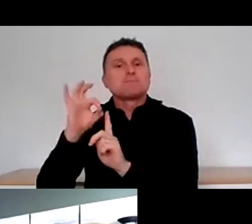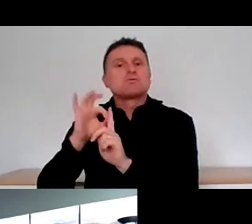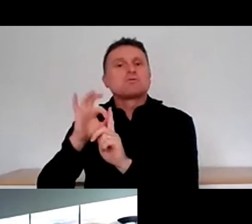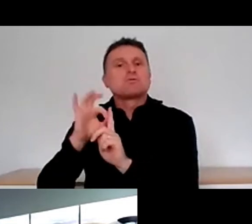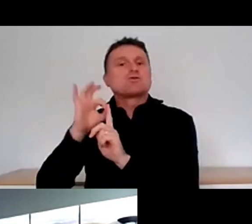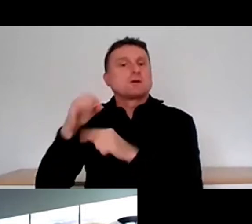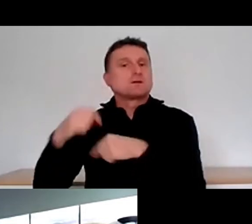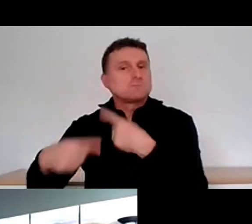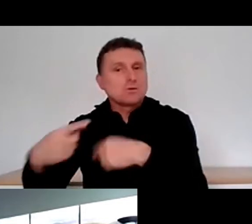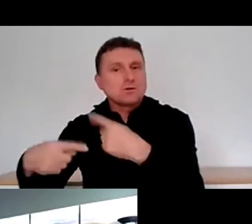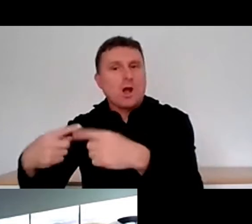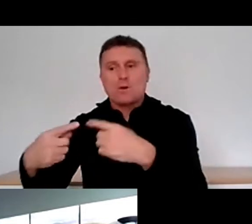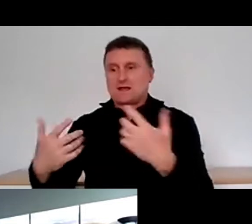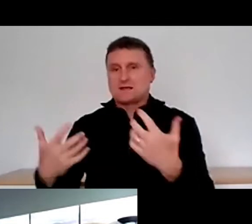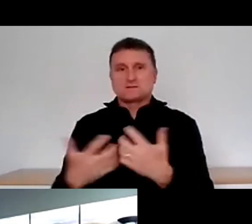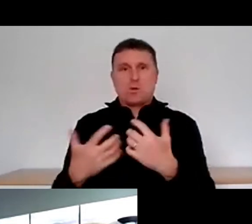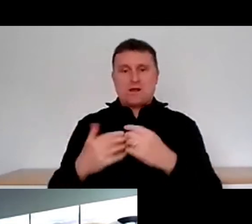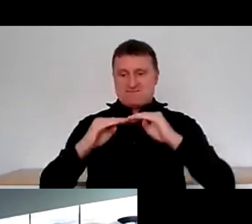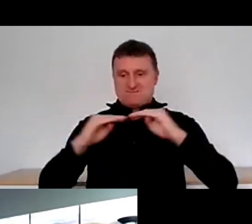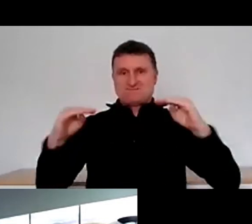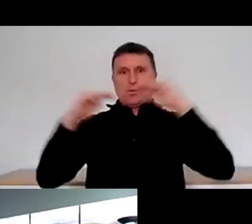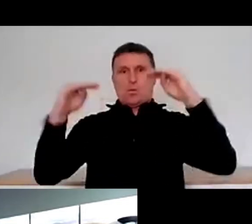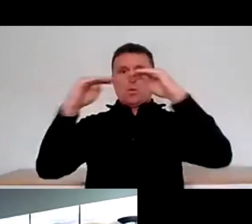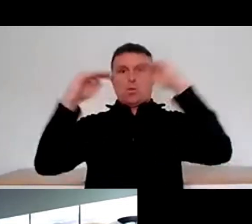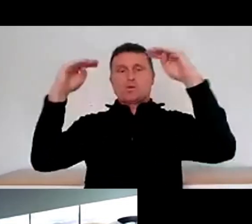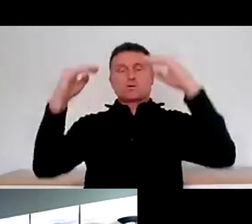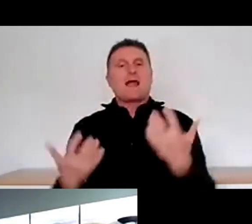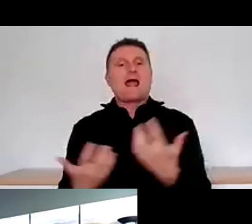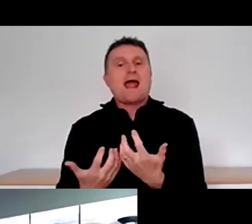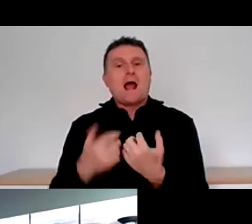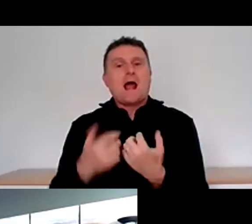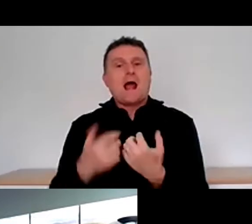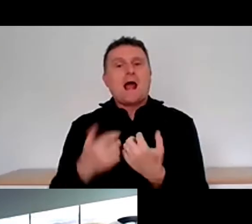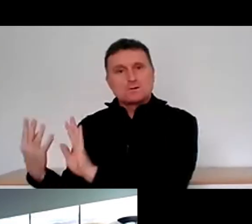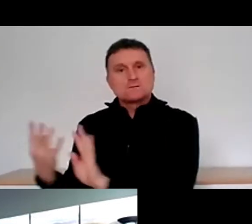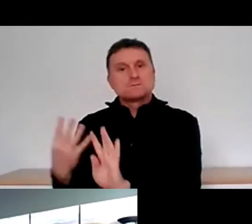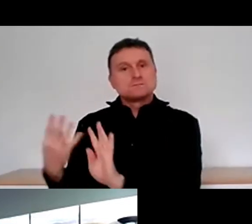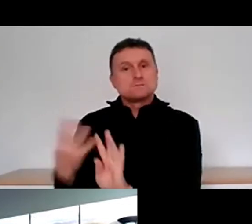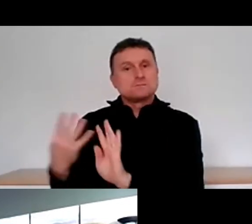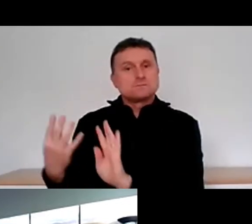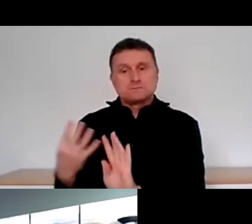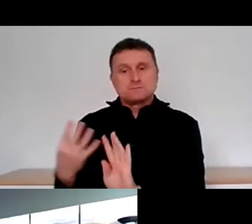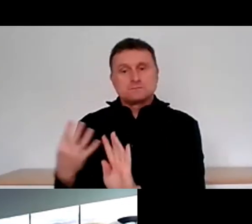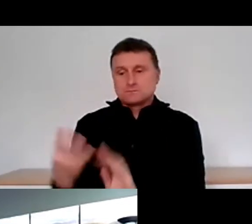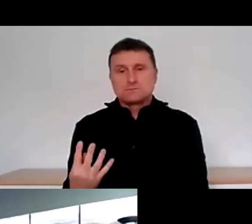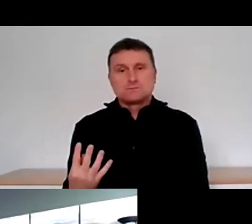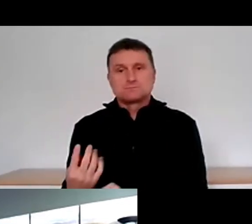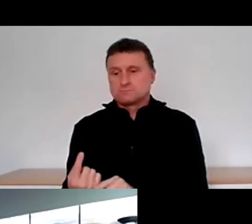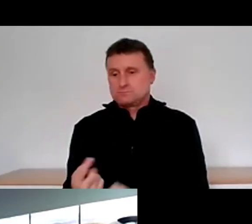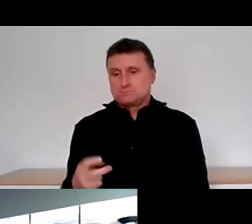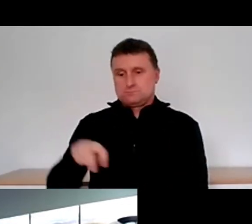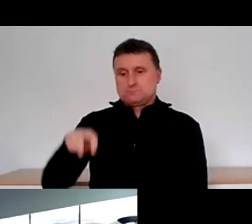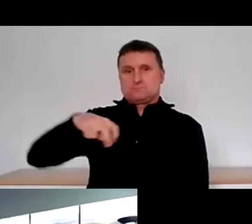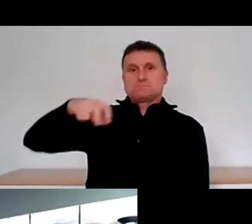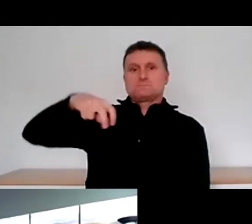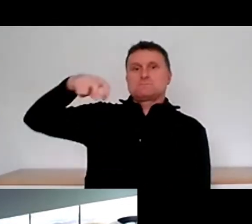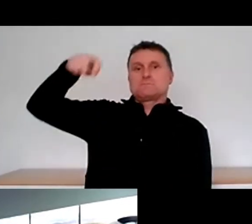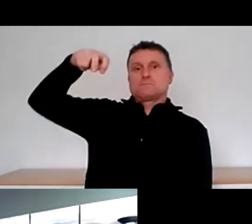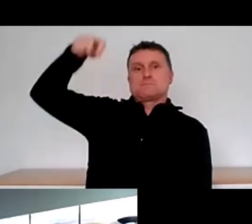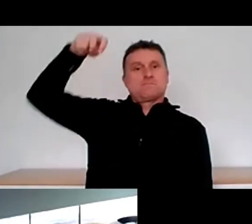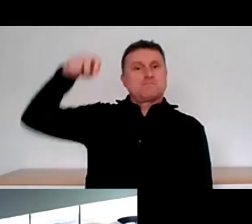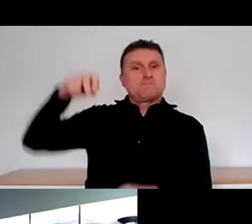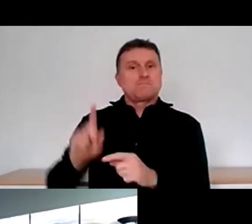up? But the idea is that over the next generation, we will identify these barriers, and then we can